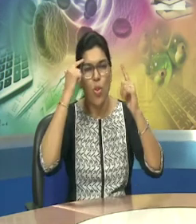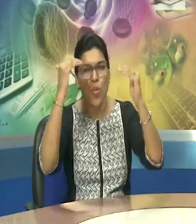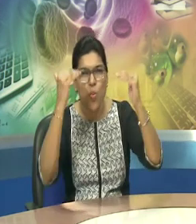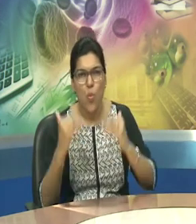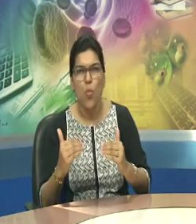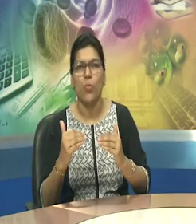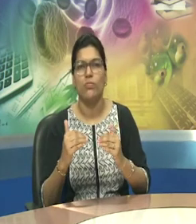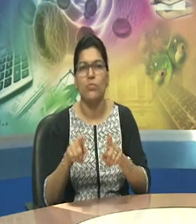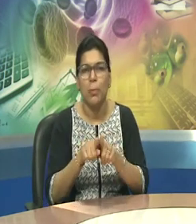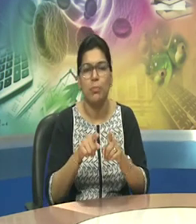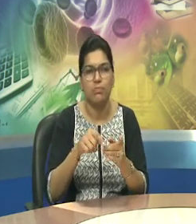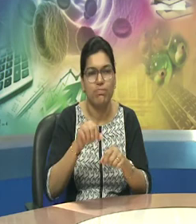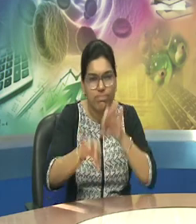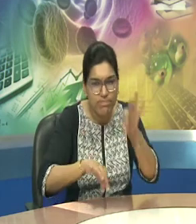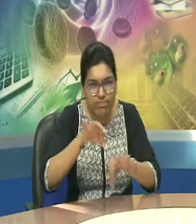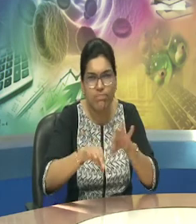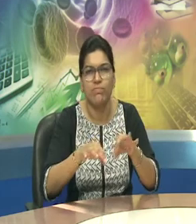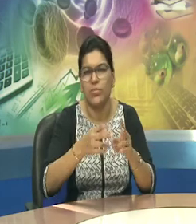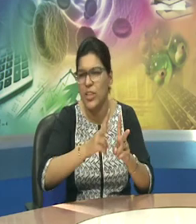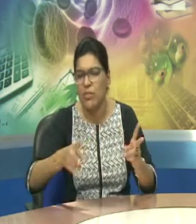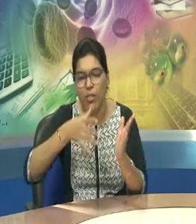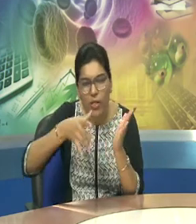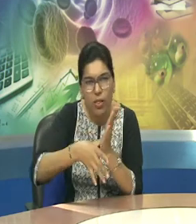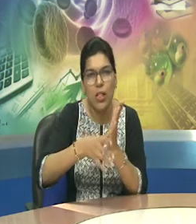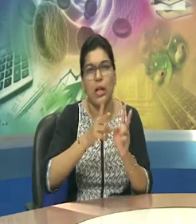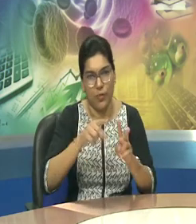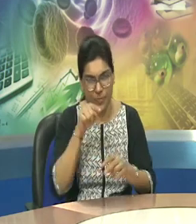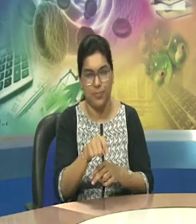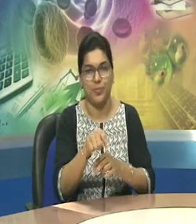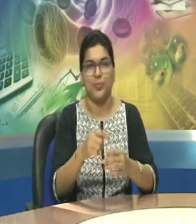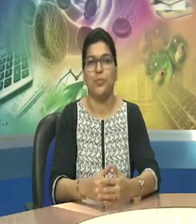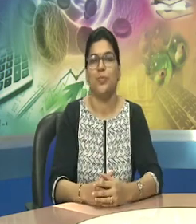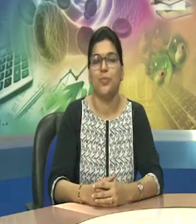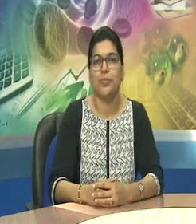Person who has no education in his or her entire life.